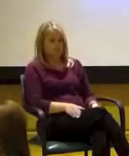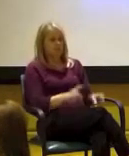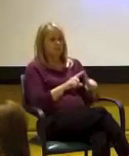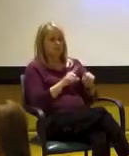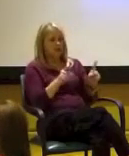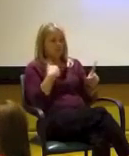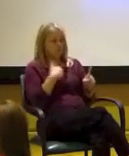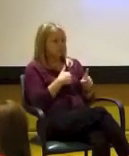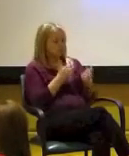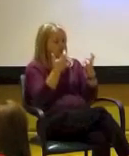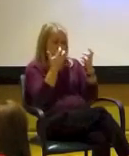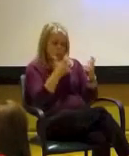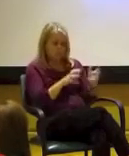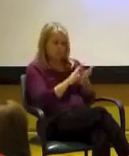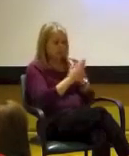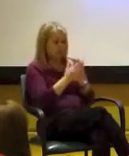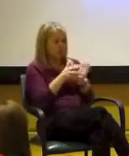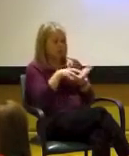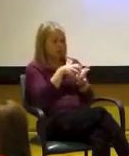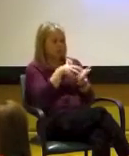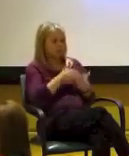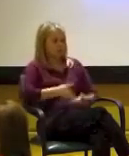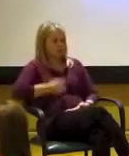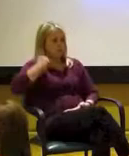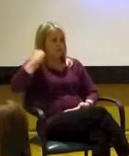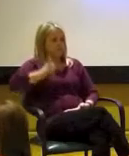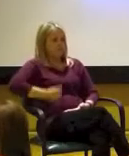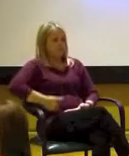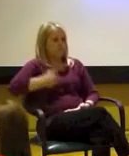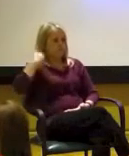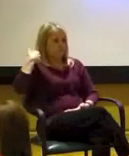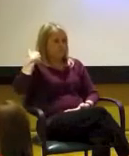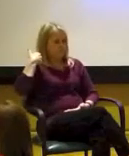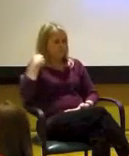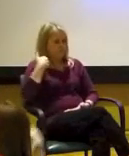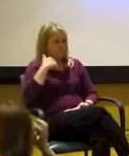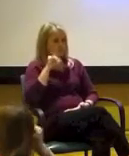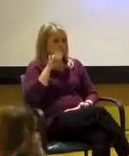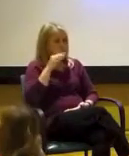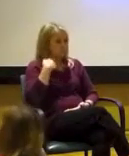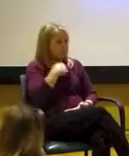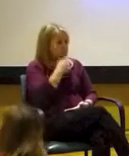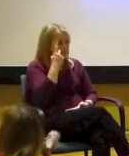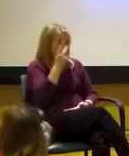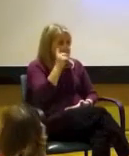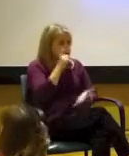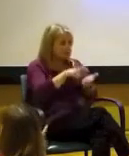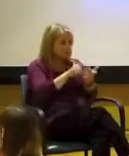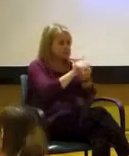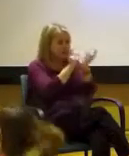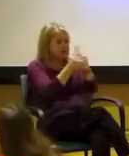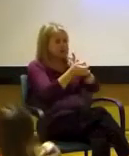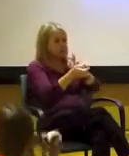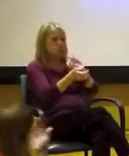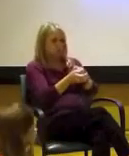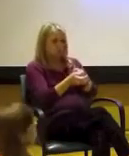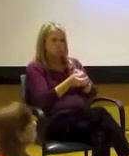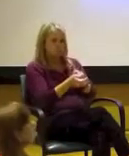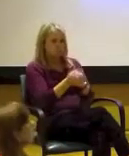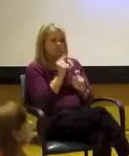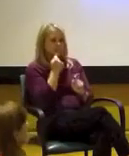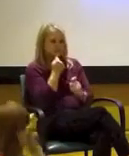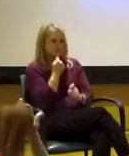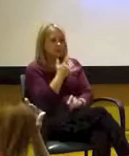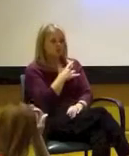but we do not want them to get weakness in their upper extremities. And so if we're seeing some change there, that's a serious